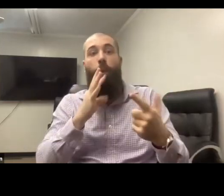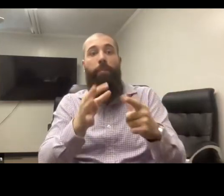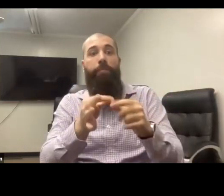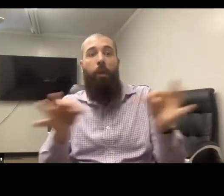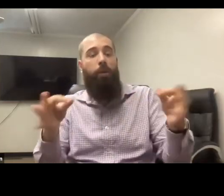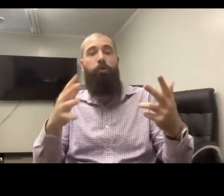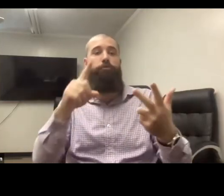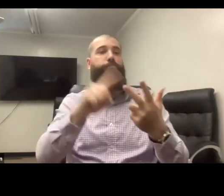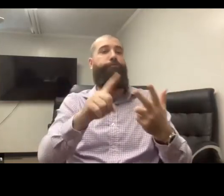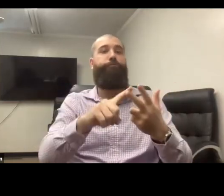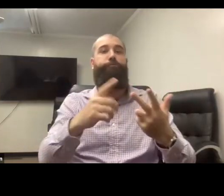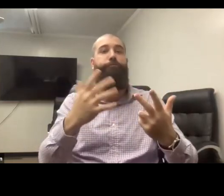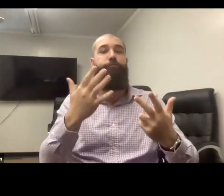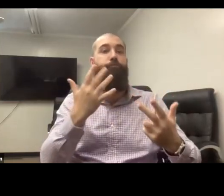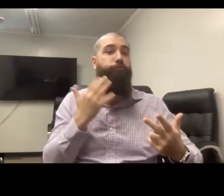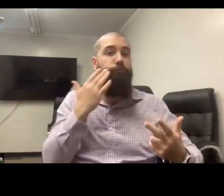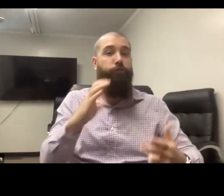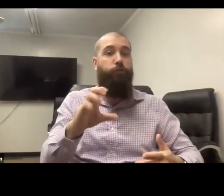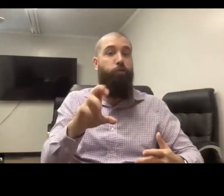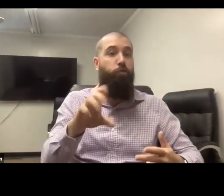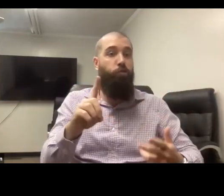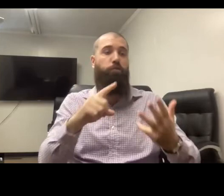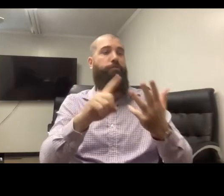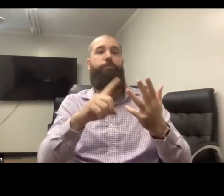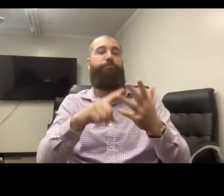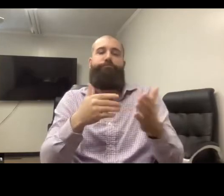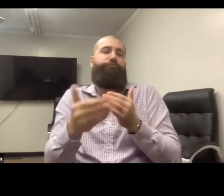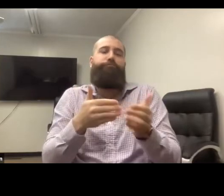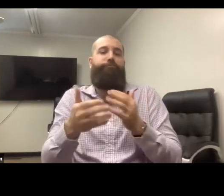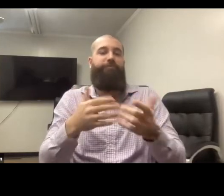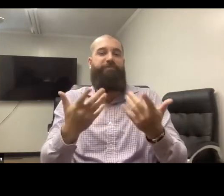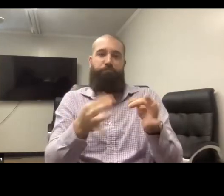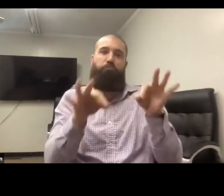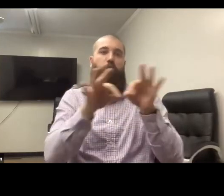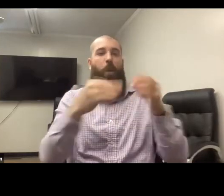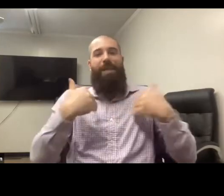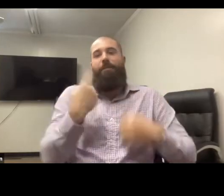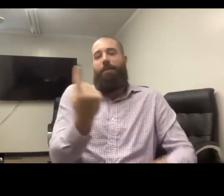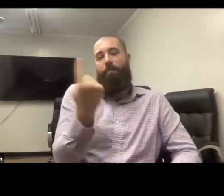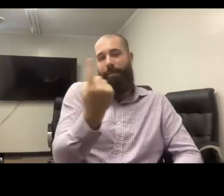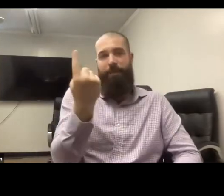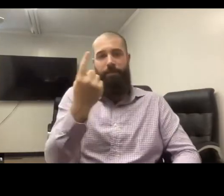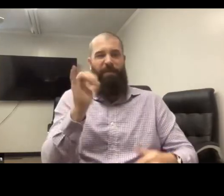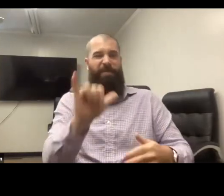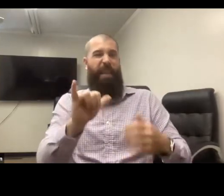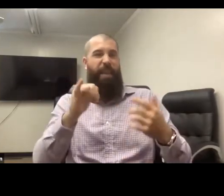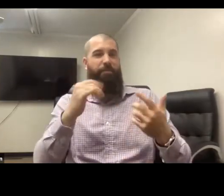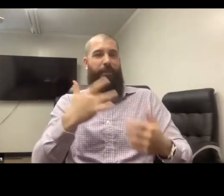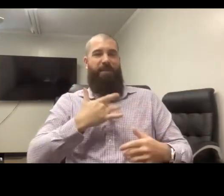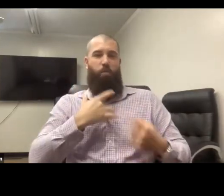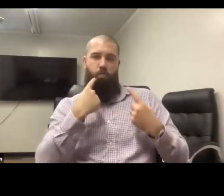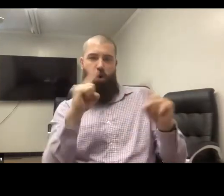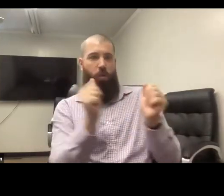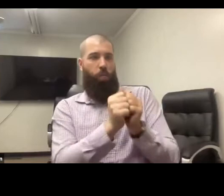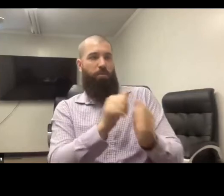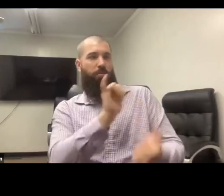that's ASL, spoken language, cued speech, whatever, it's important to have